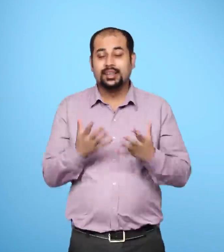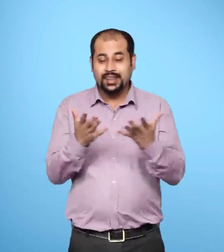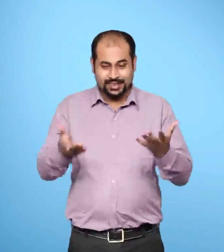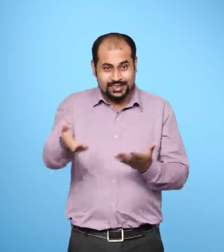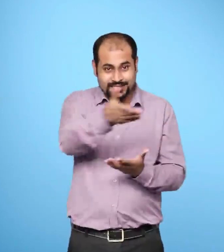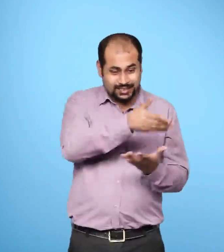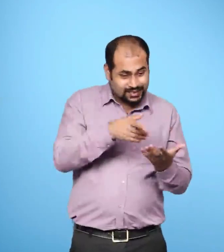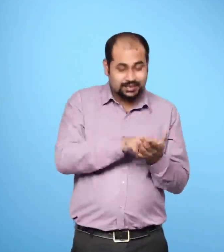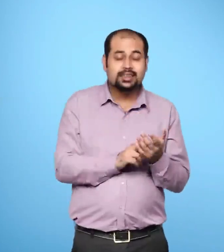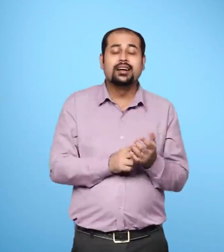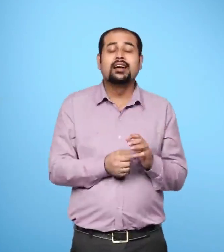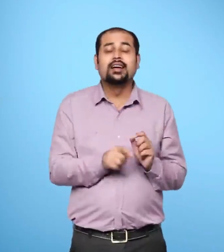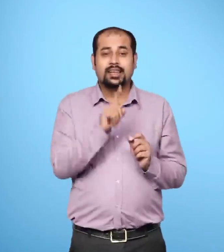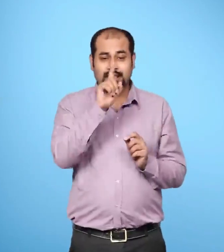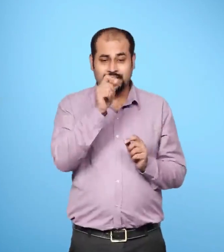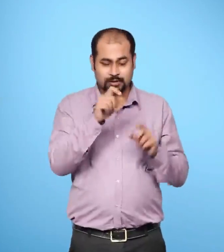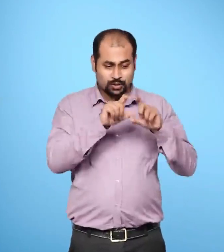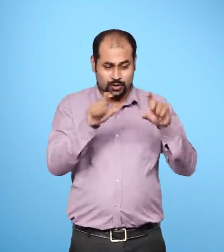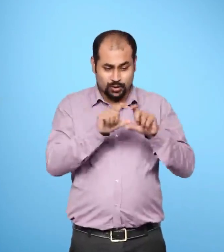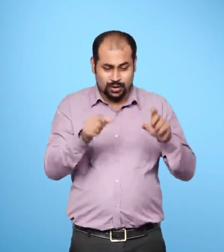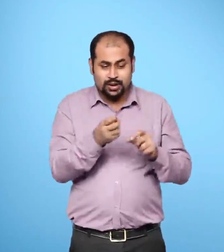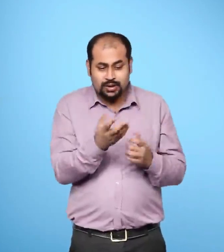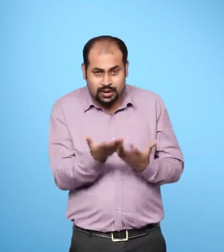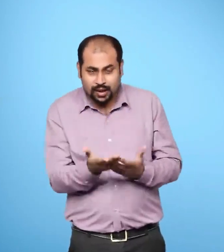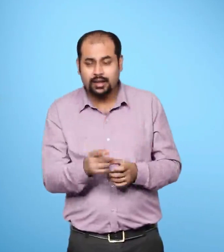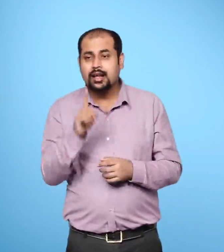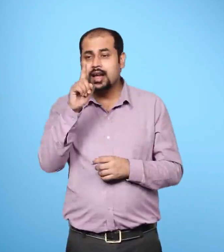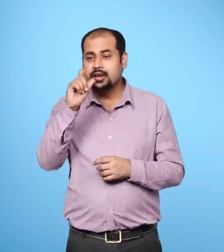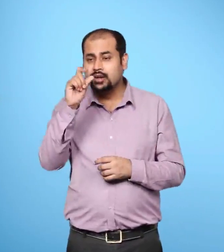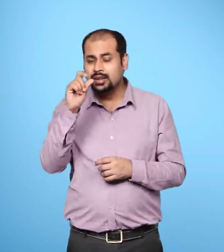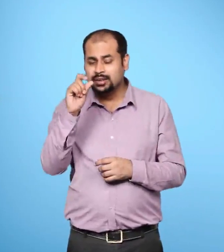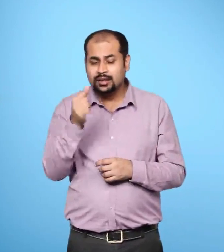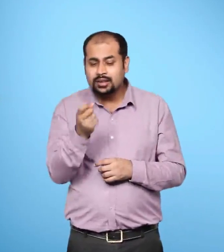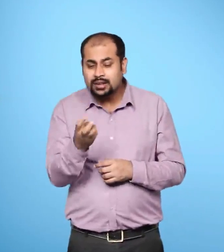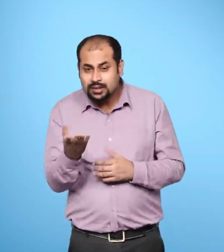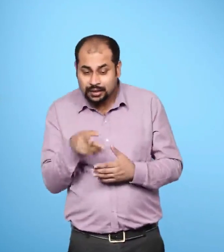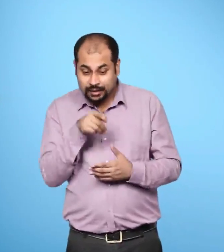Draw the 10 rupee notes and 1 rupee coins you will give for these things.